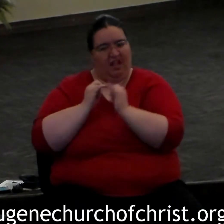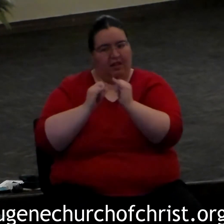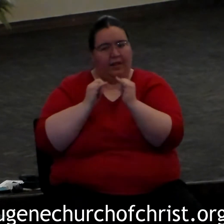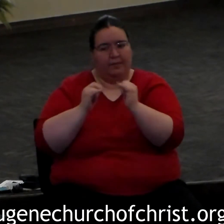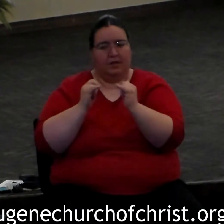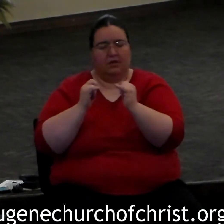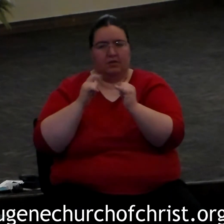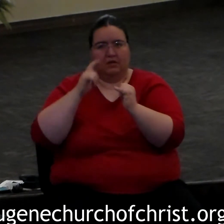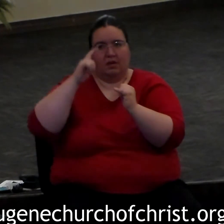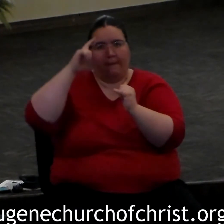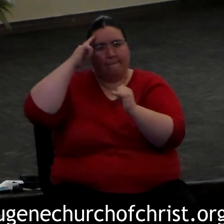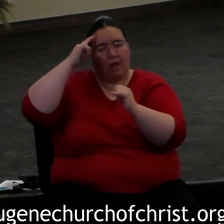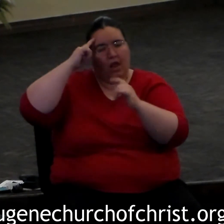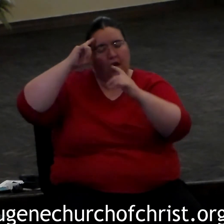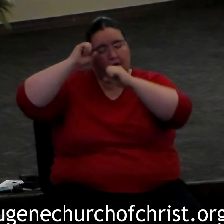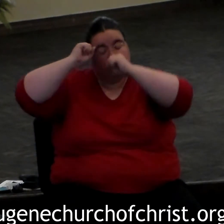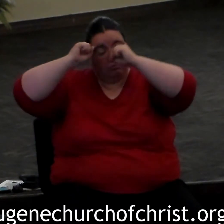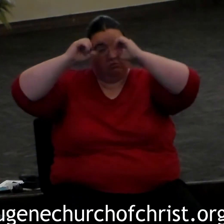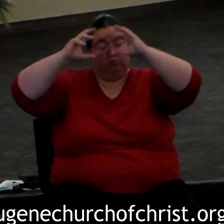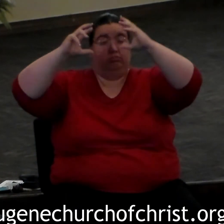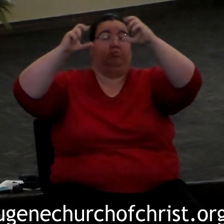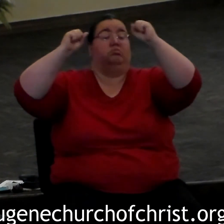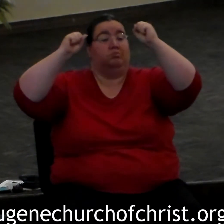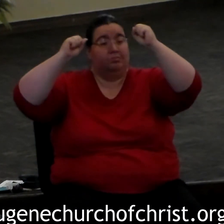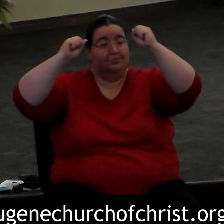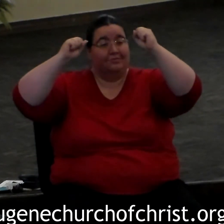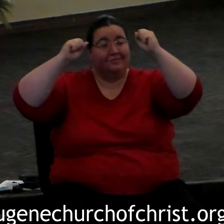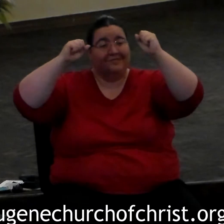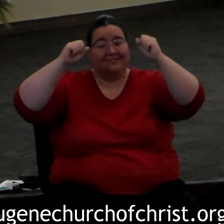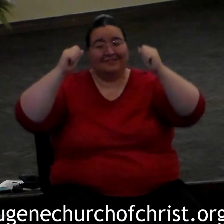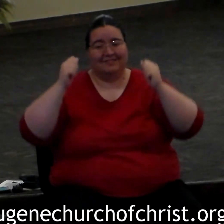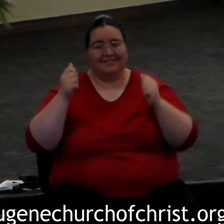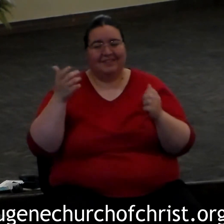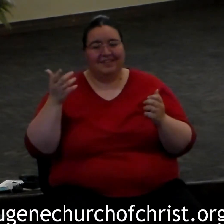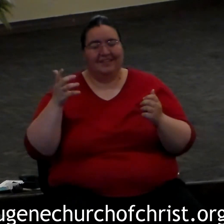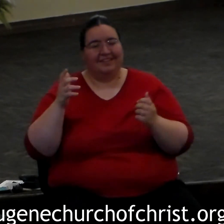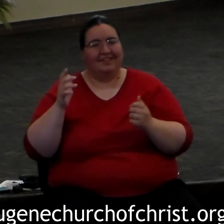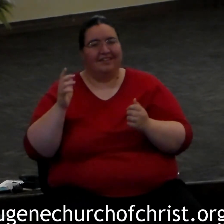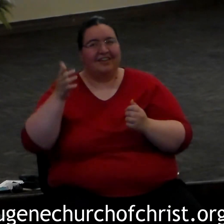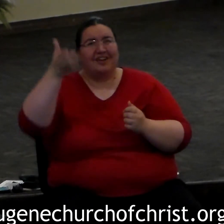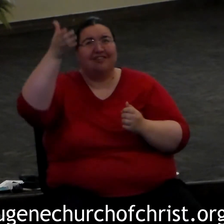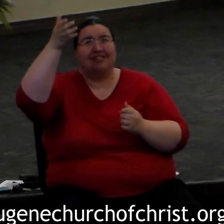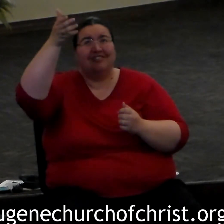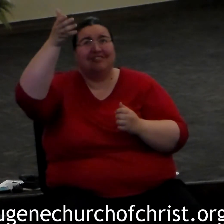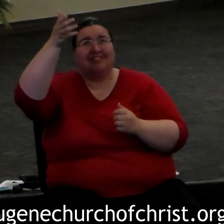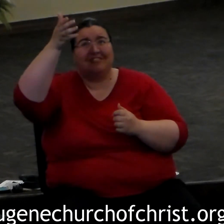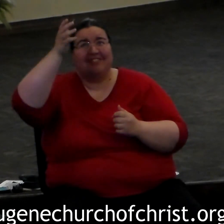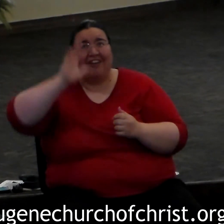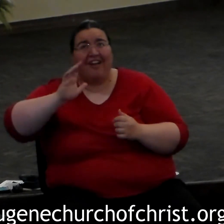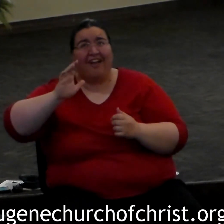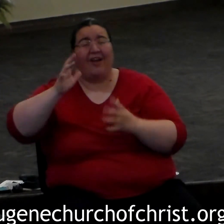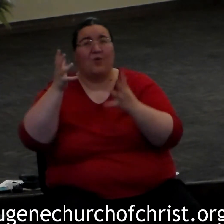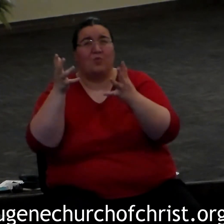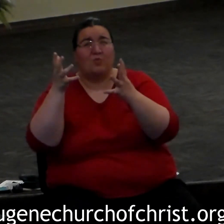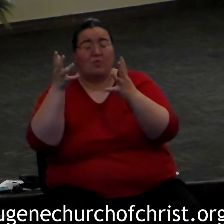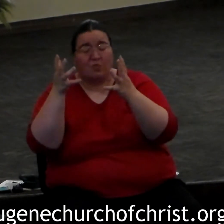here for us because he desires a relationship with us that much, there is no better story than